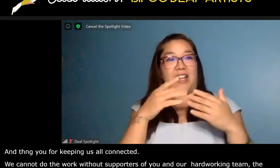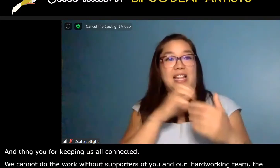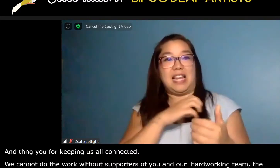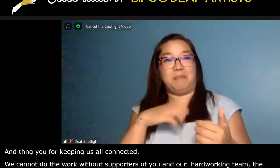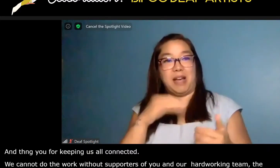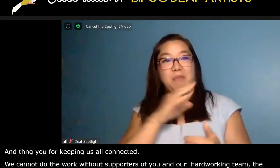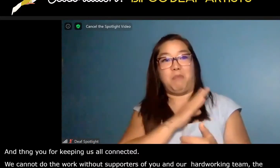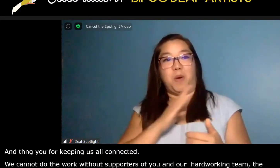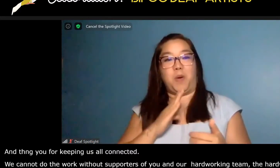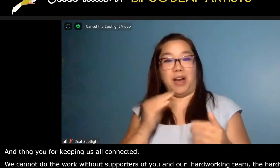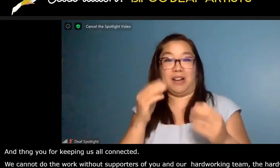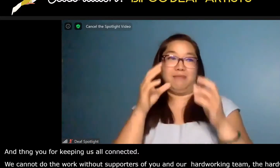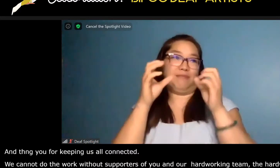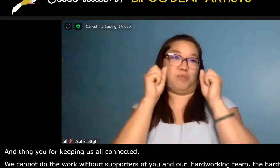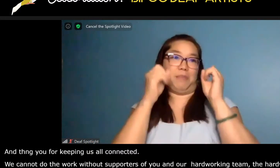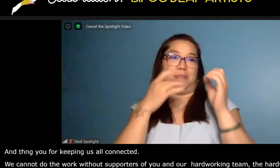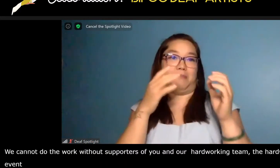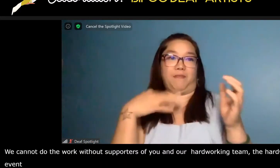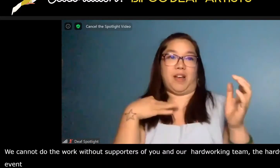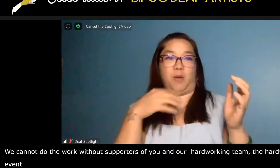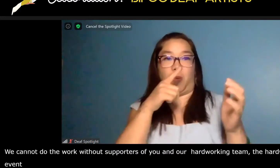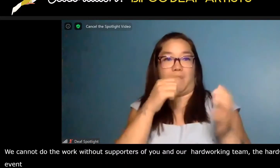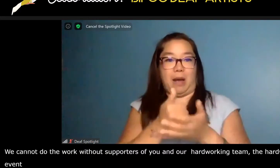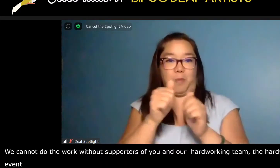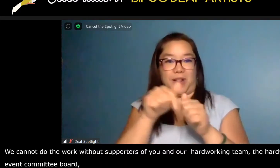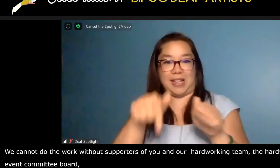board, and volunteers